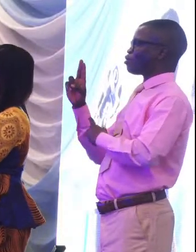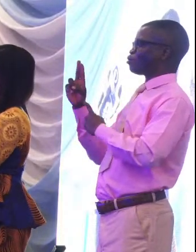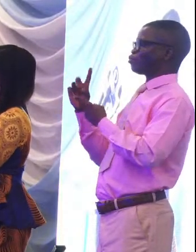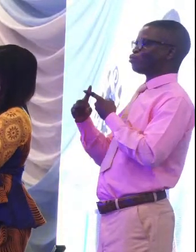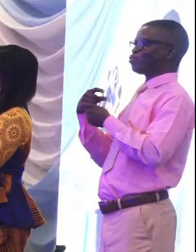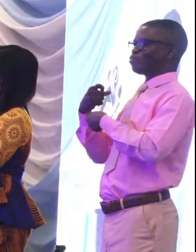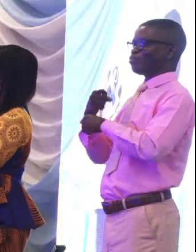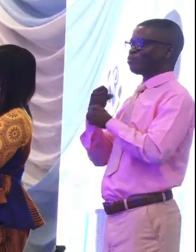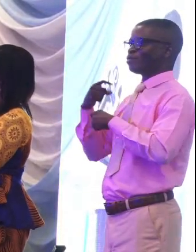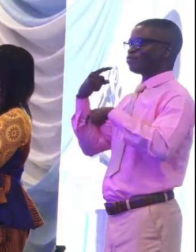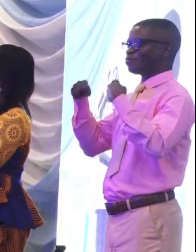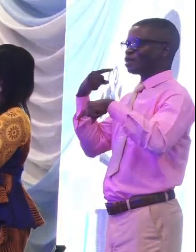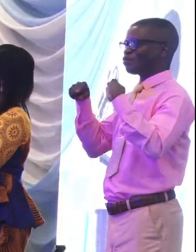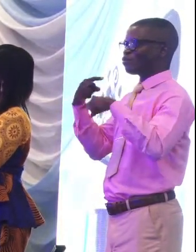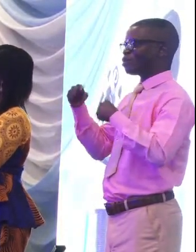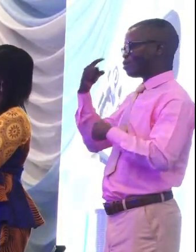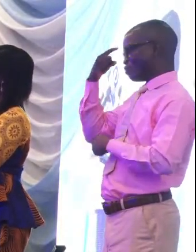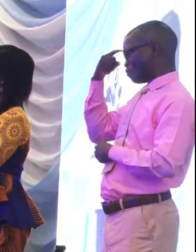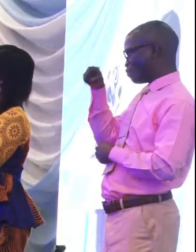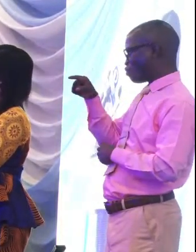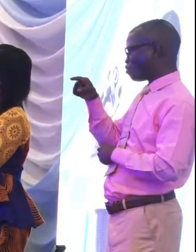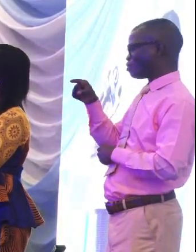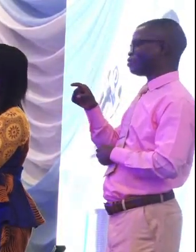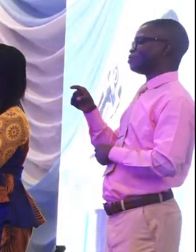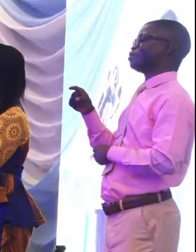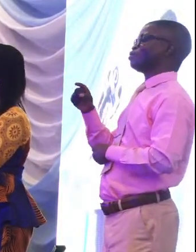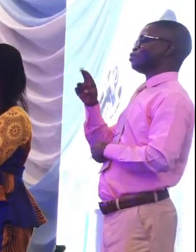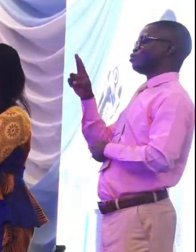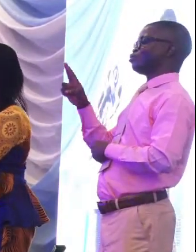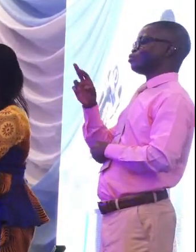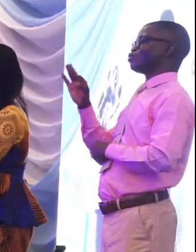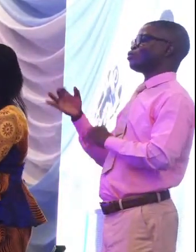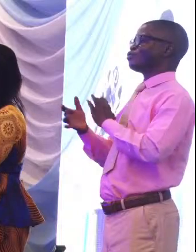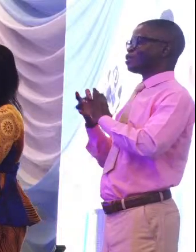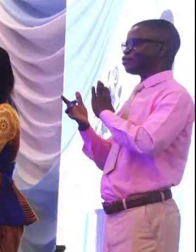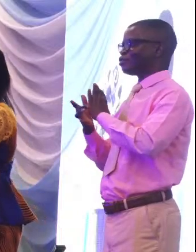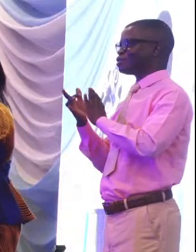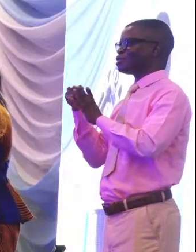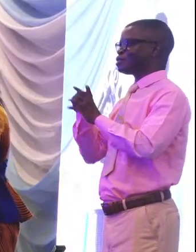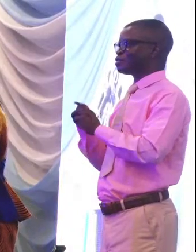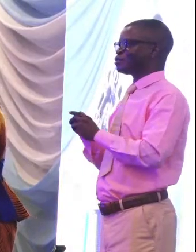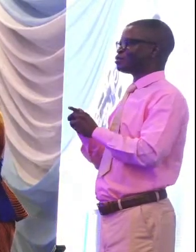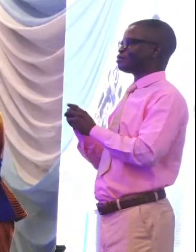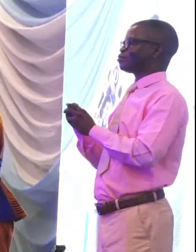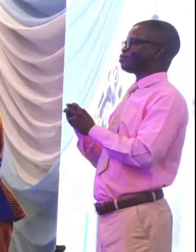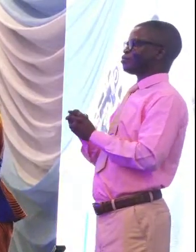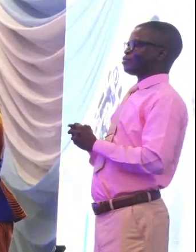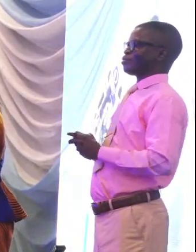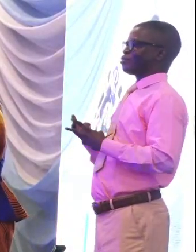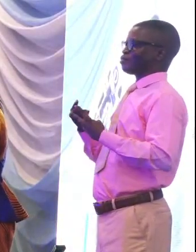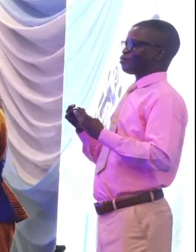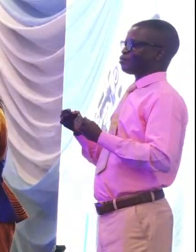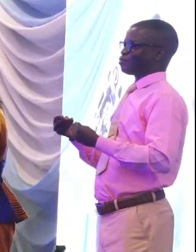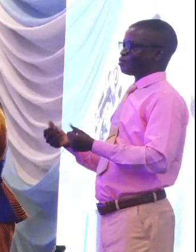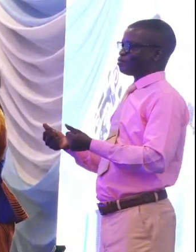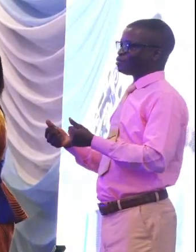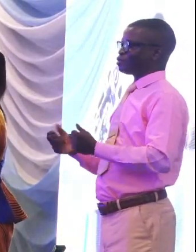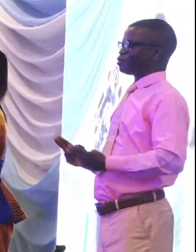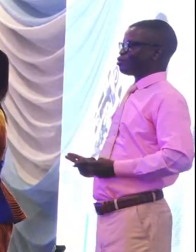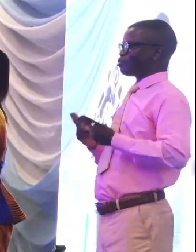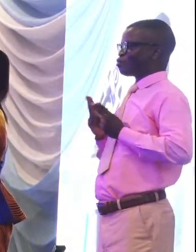argument for the use of technology in combating